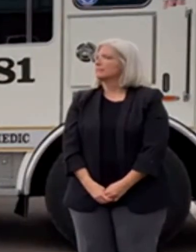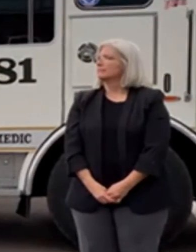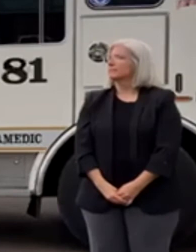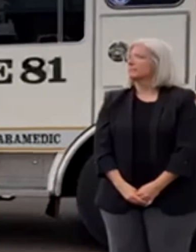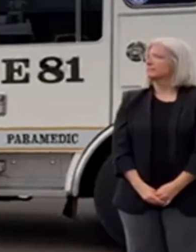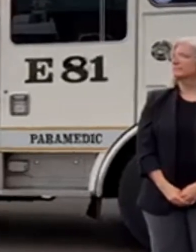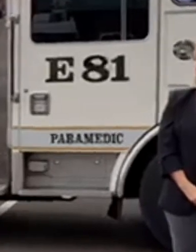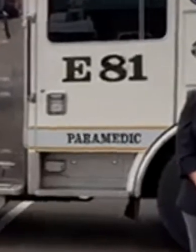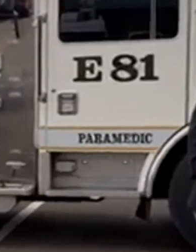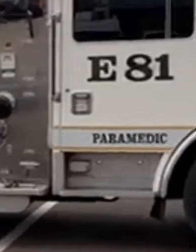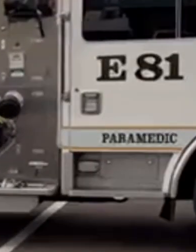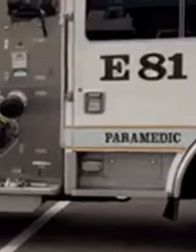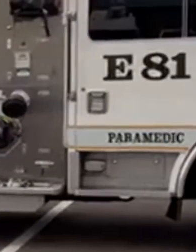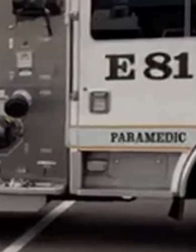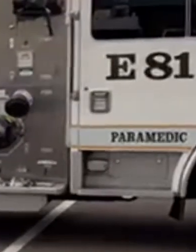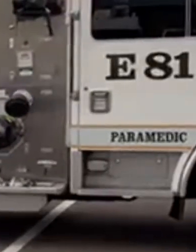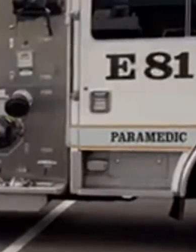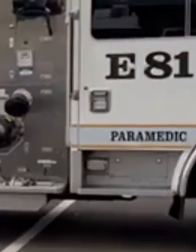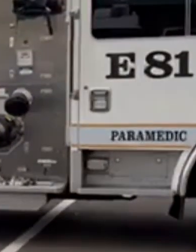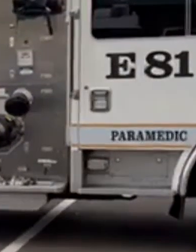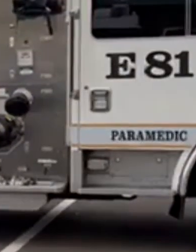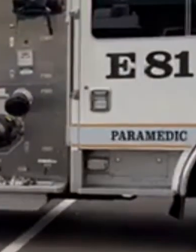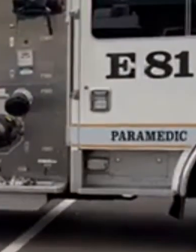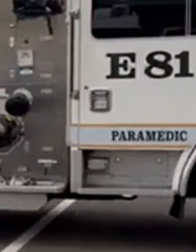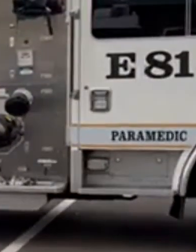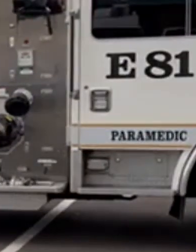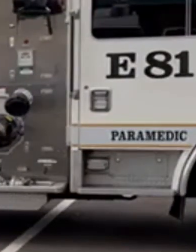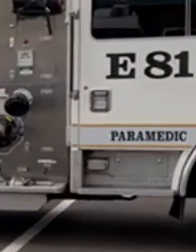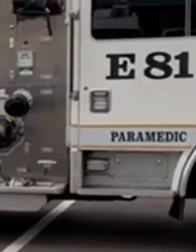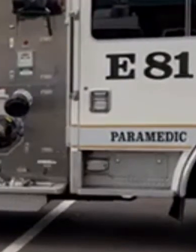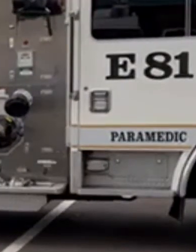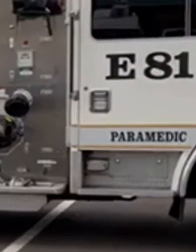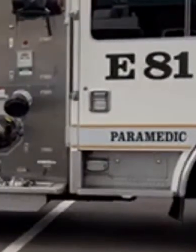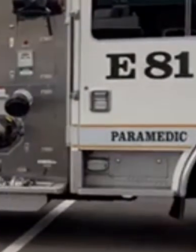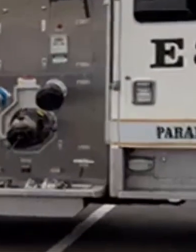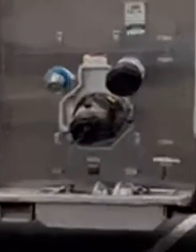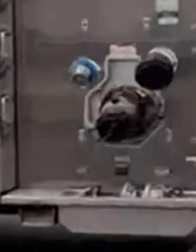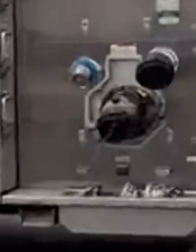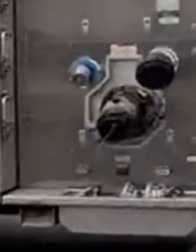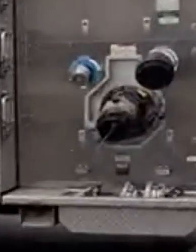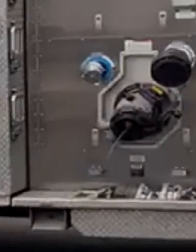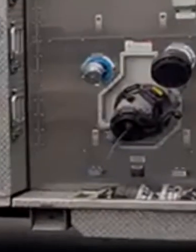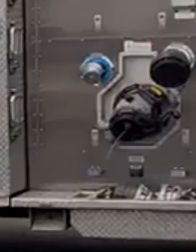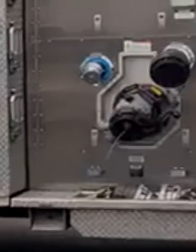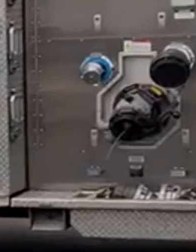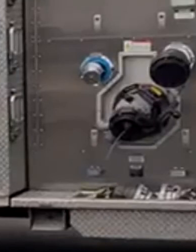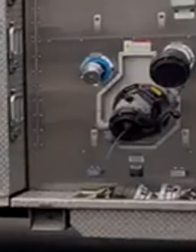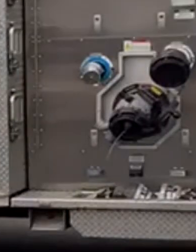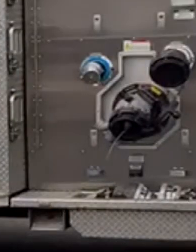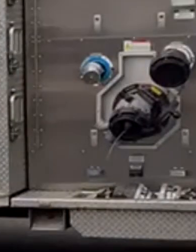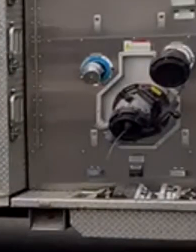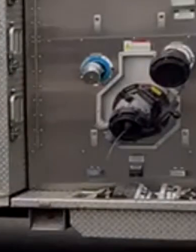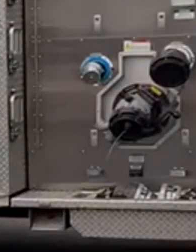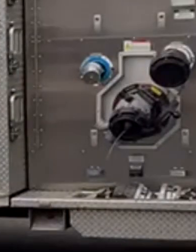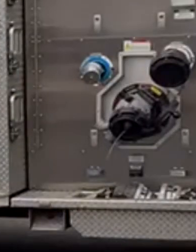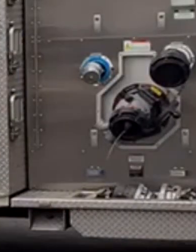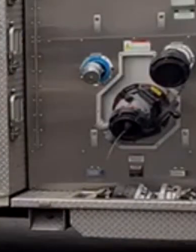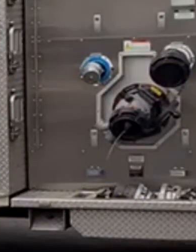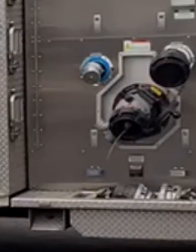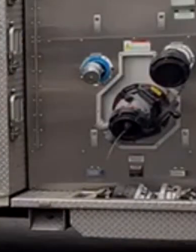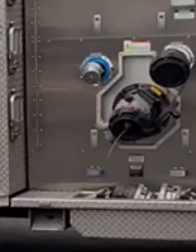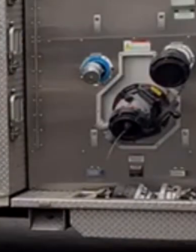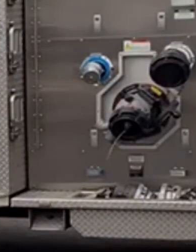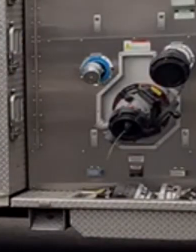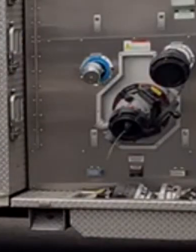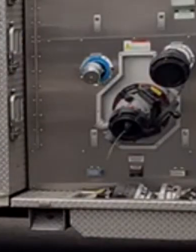Good morning. I was just going to add to all the things that you heard before. I am privileged to work